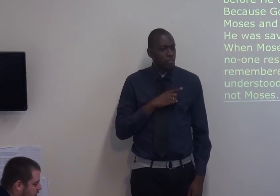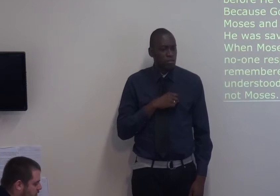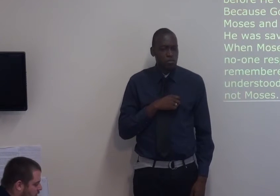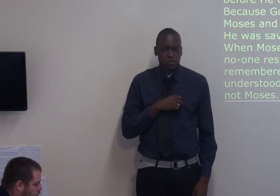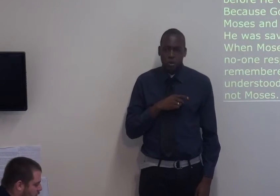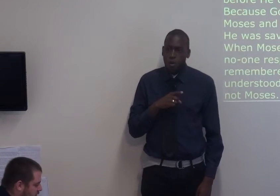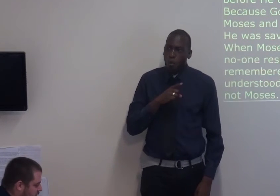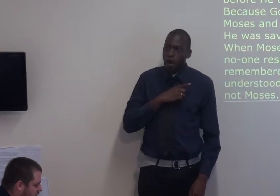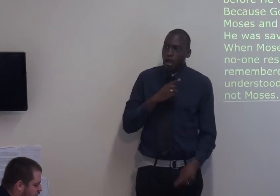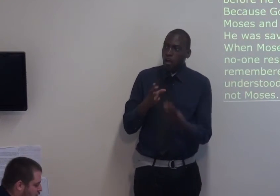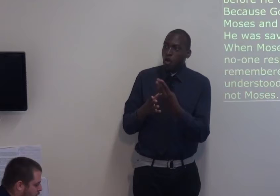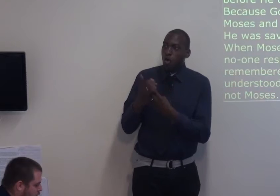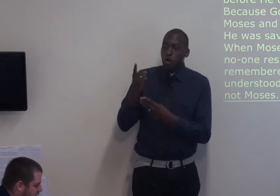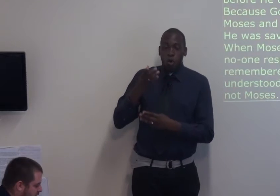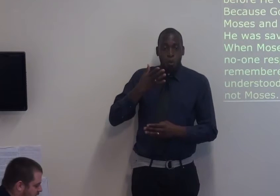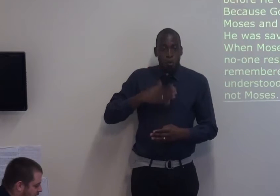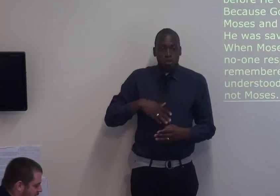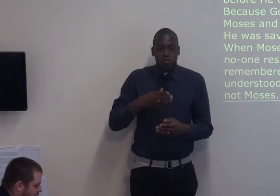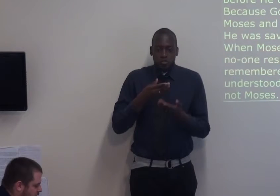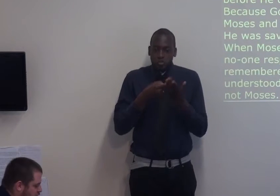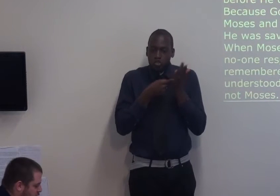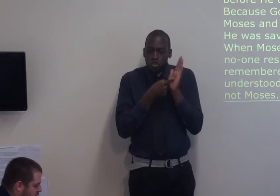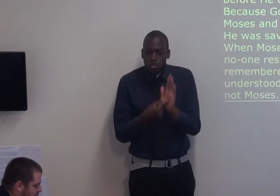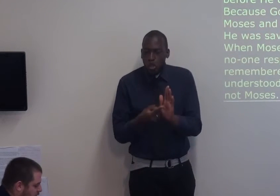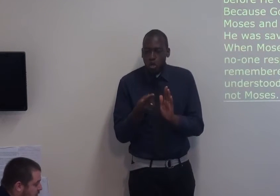Because God wanted to show Moses and the Jewish people